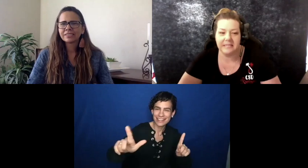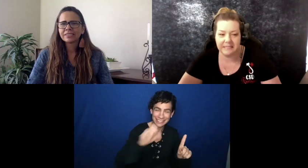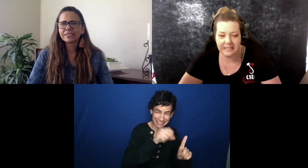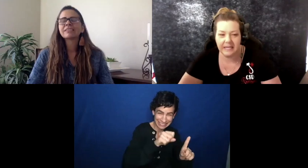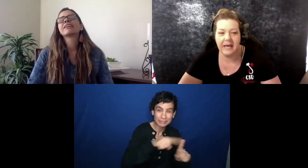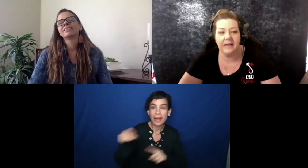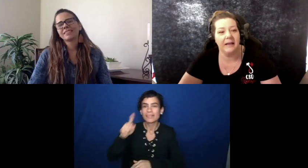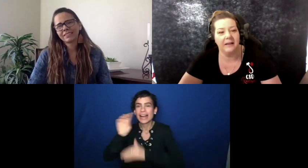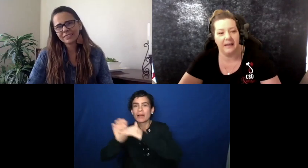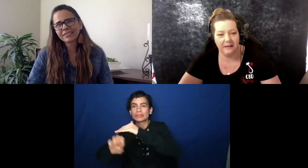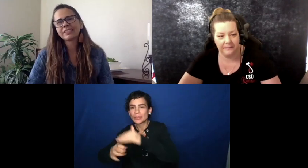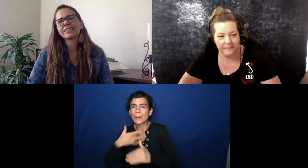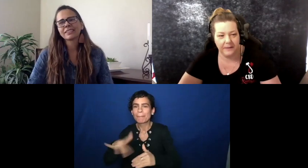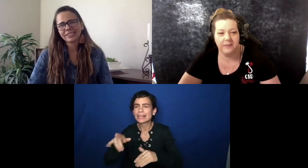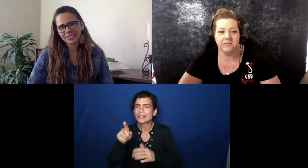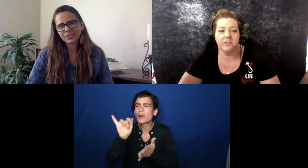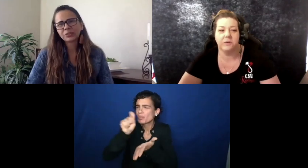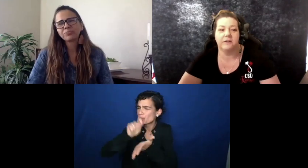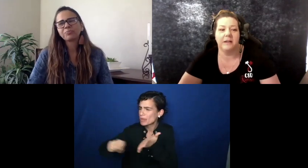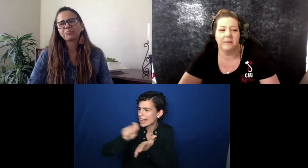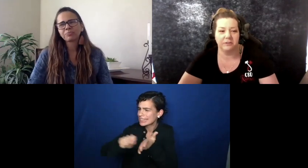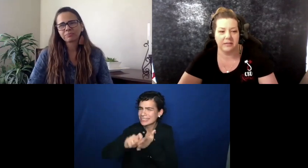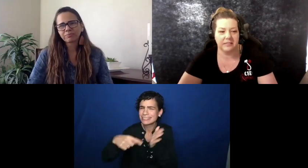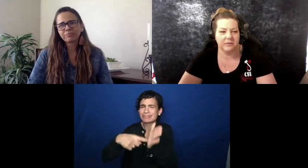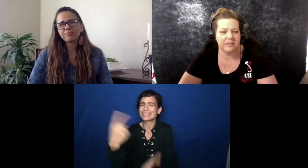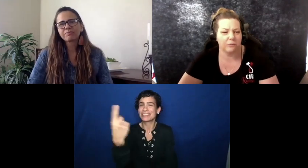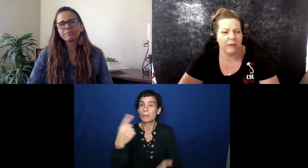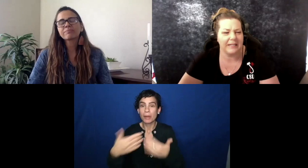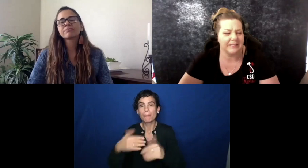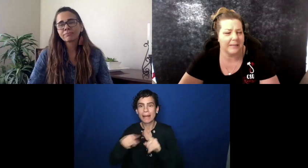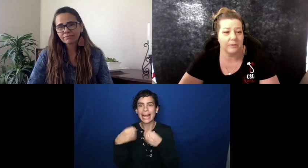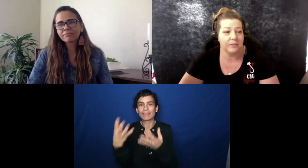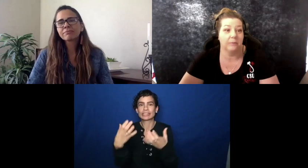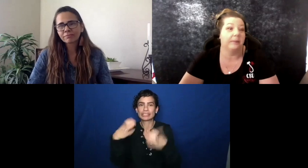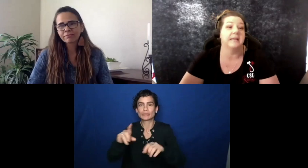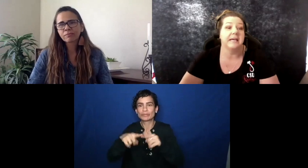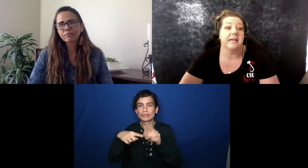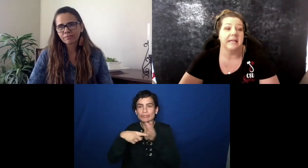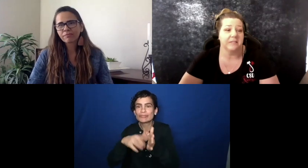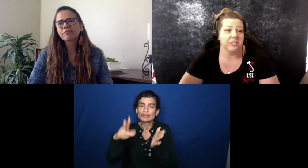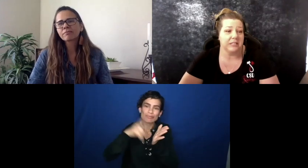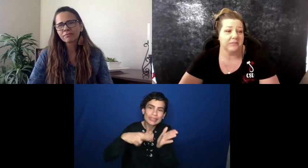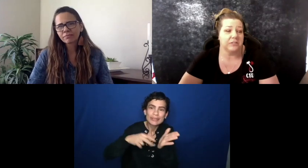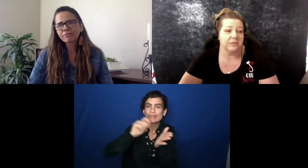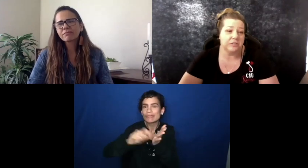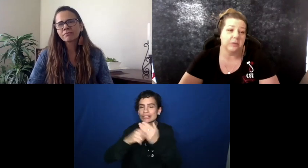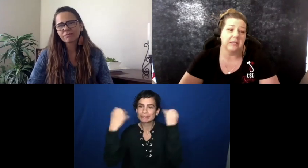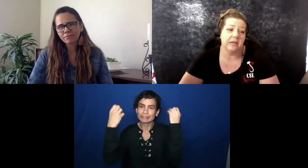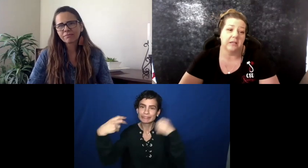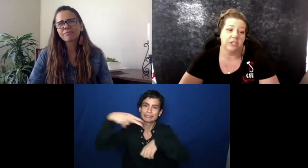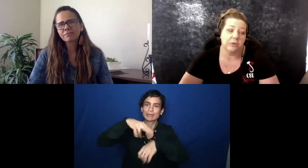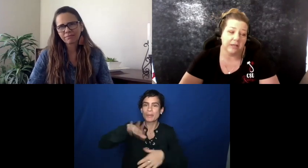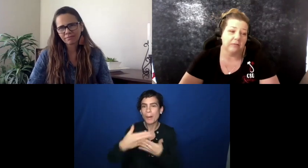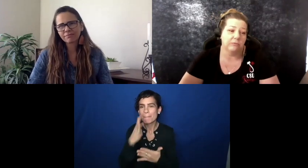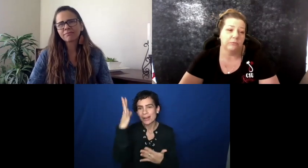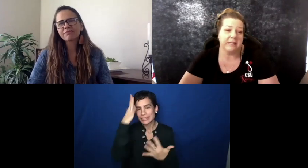the ECELLL. But there's also one for elementary, so it's writing samples, but it gives a chance for students to really